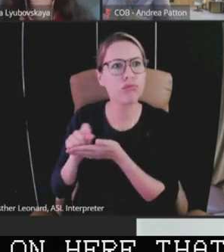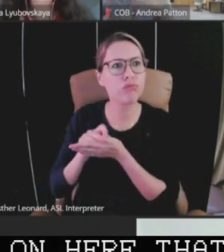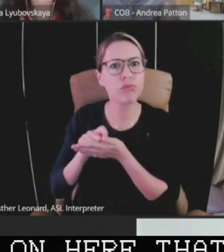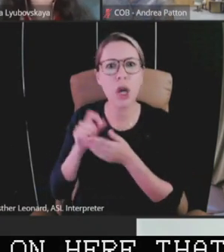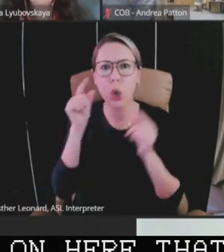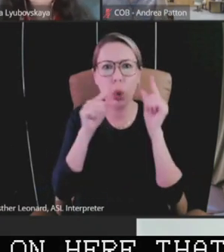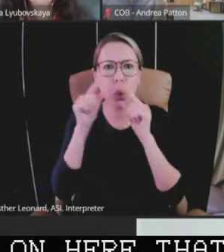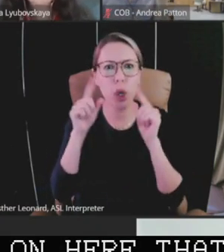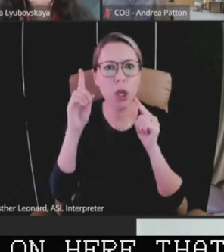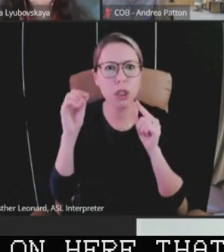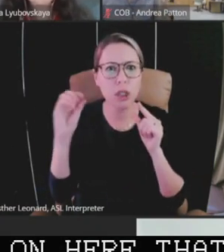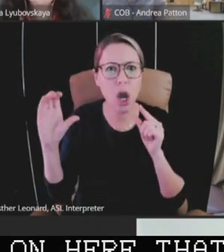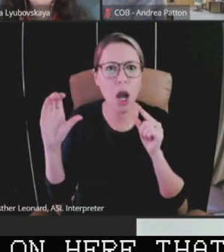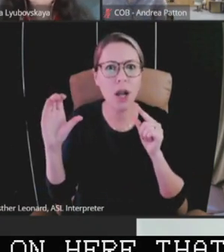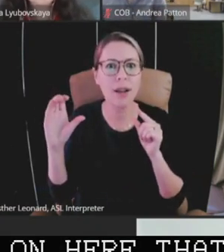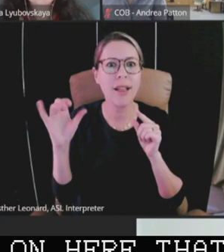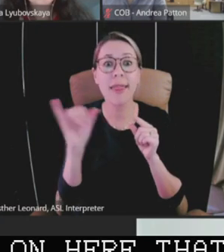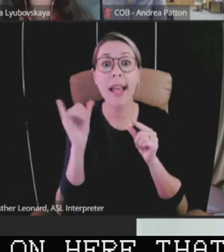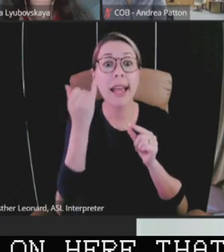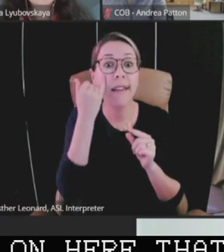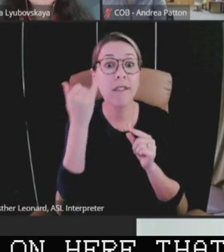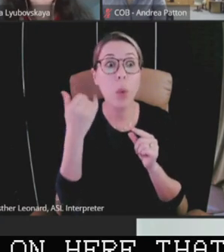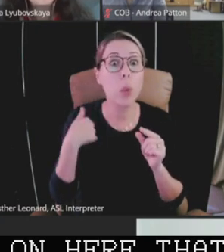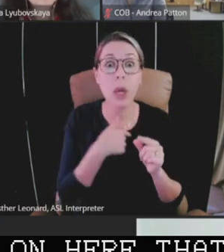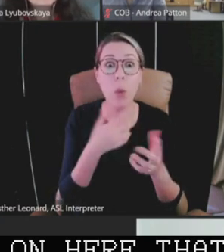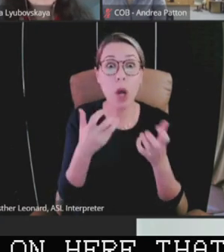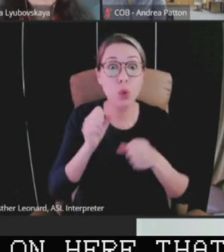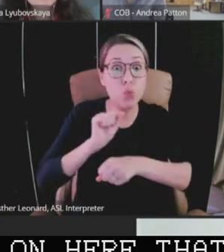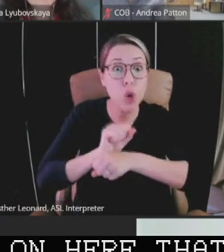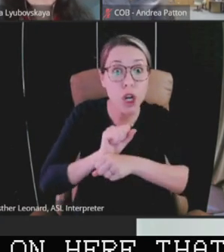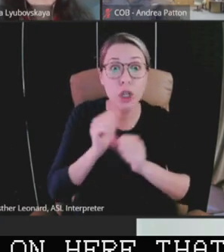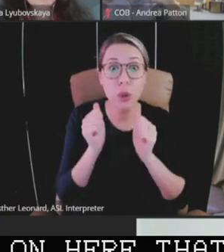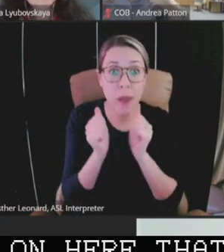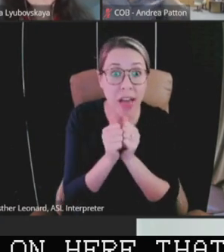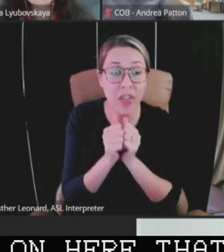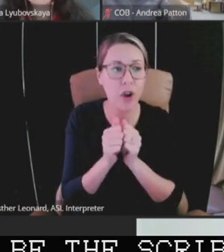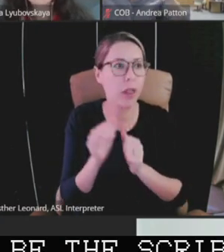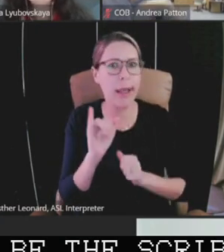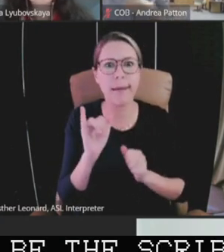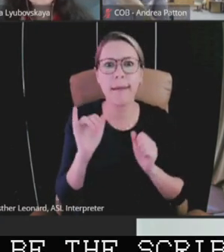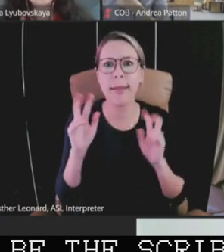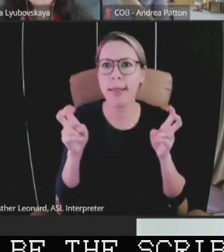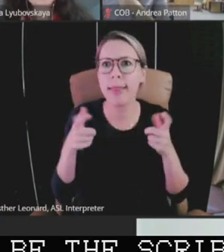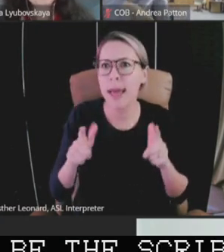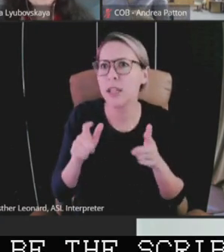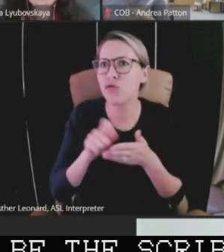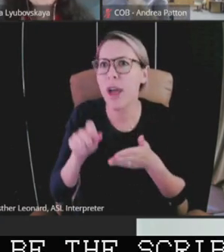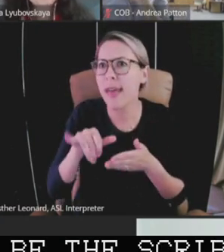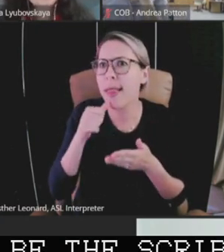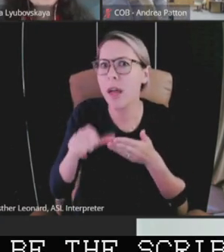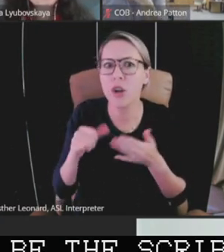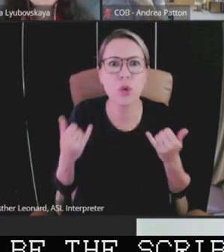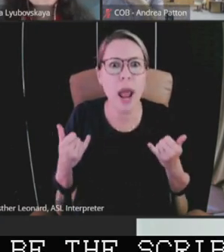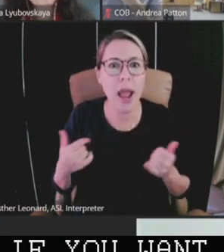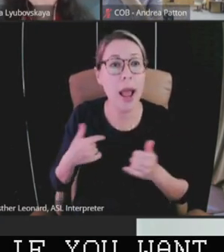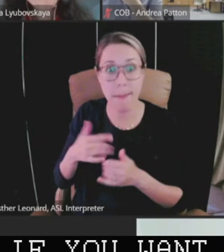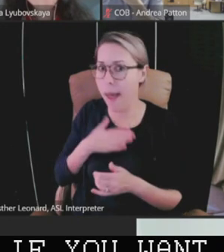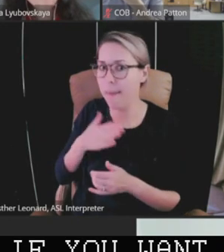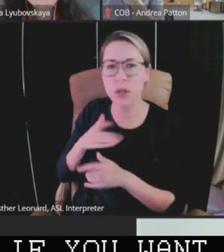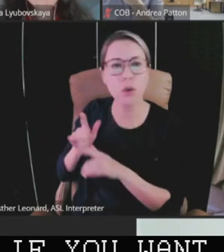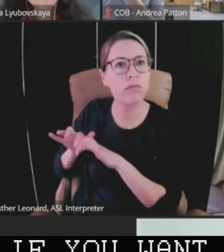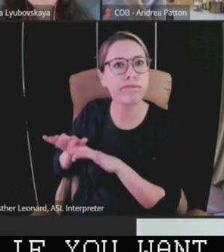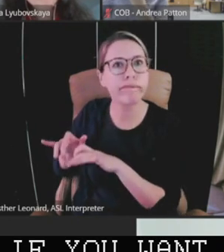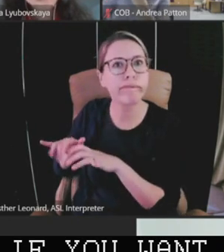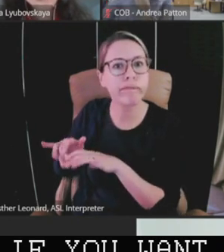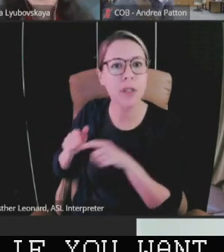more, like, let's write the letter today, so that, I'm happy to support that if that's where the board wants to go. Sorry to jump in